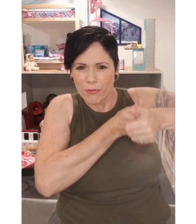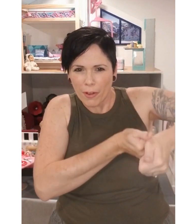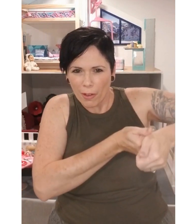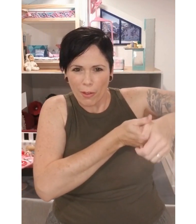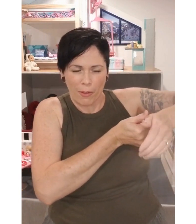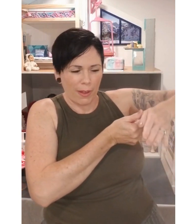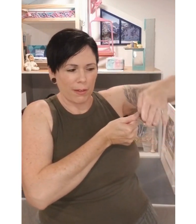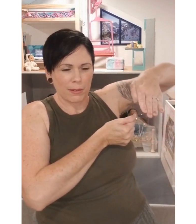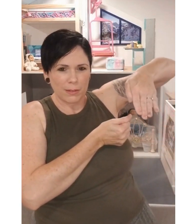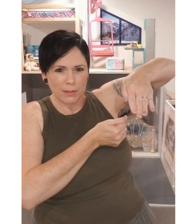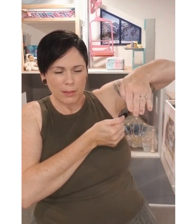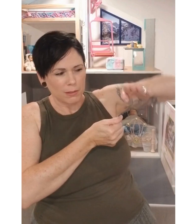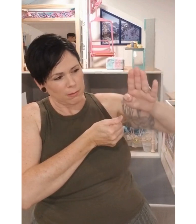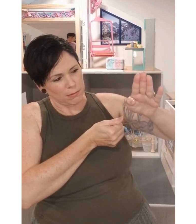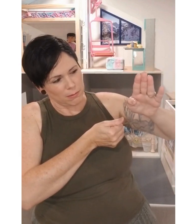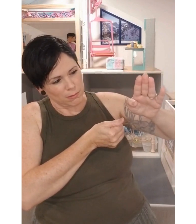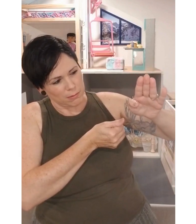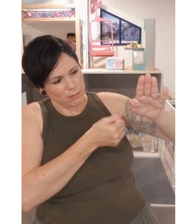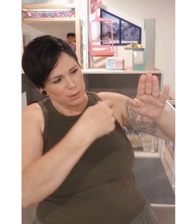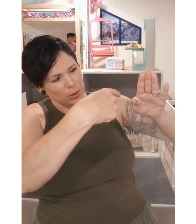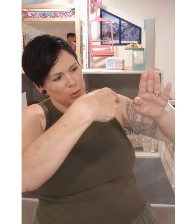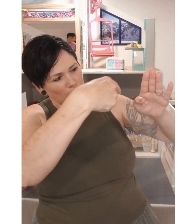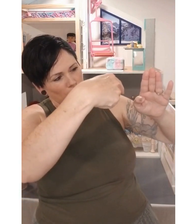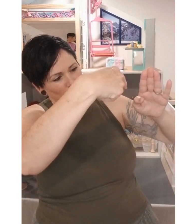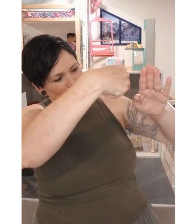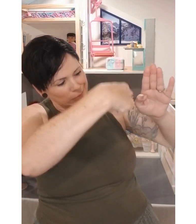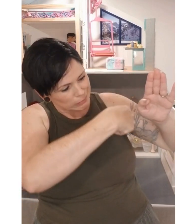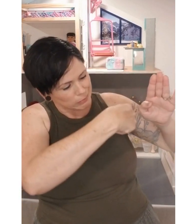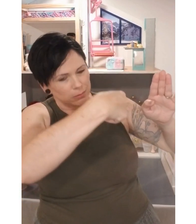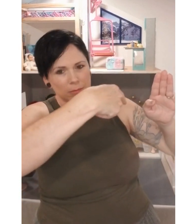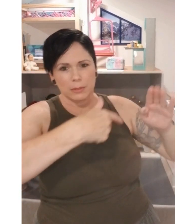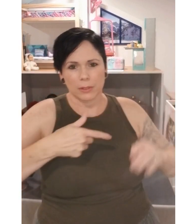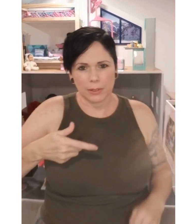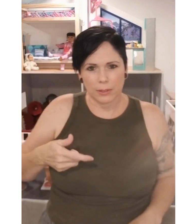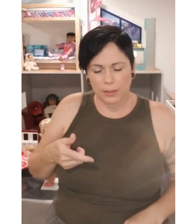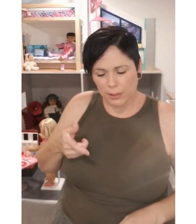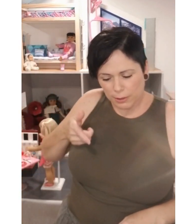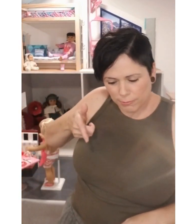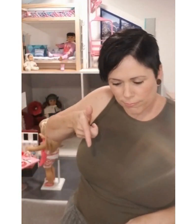would try to make sure that I was following that angle as I drilled.